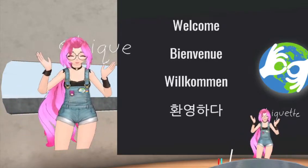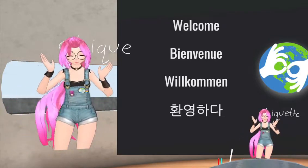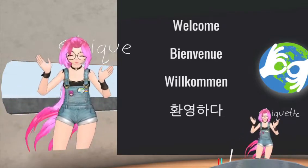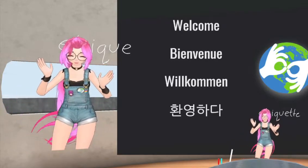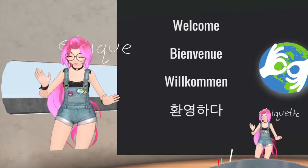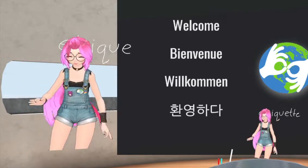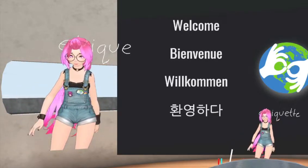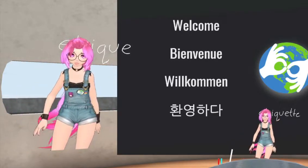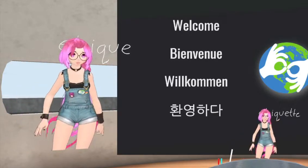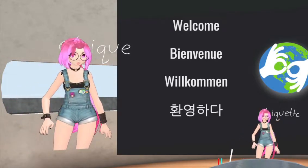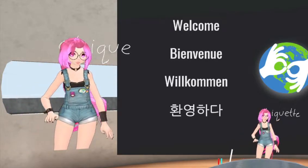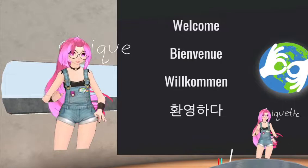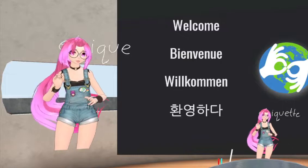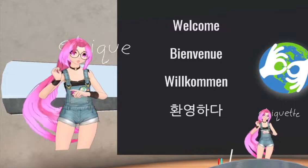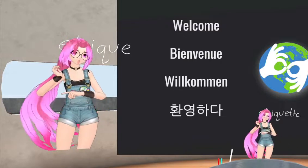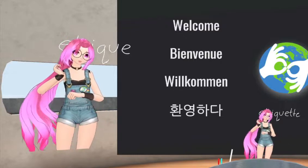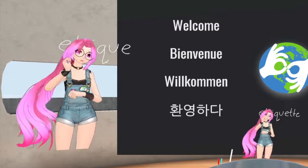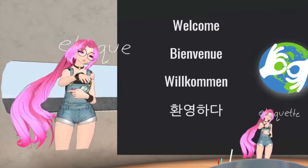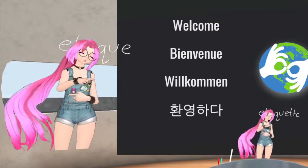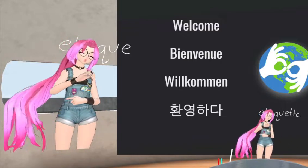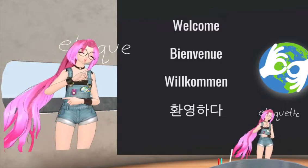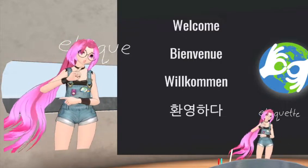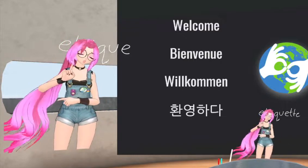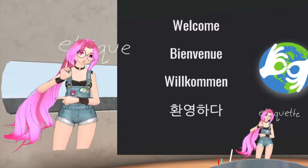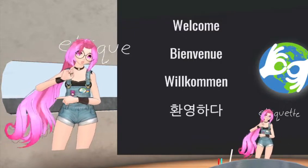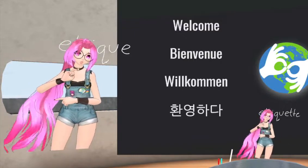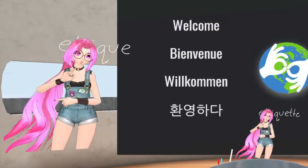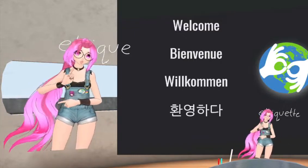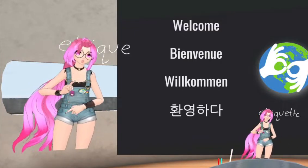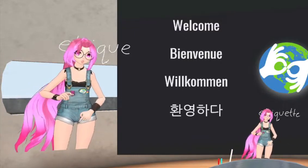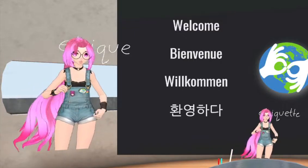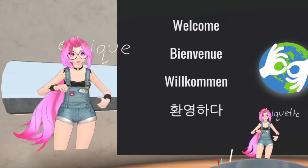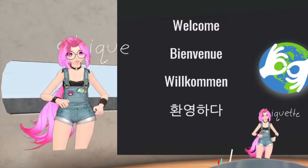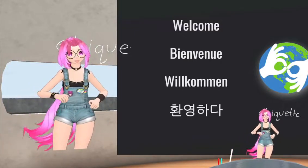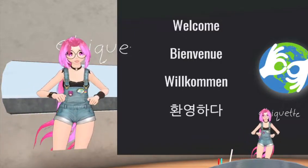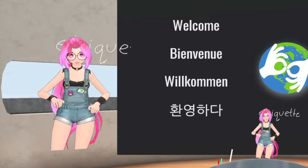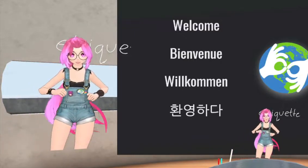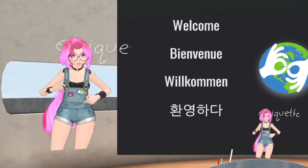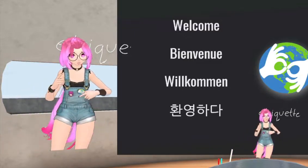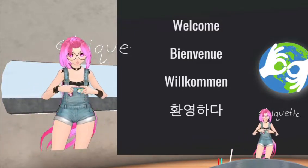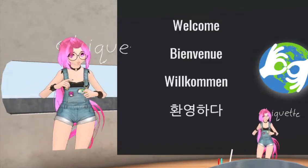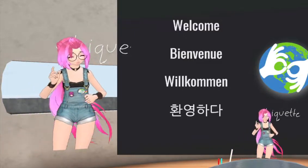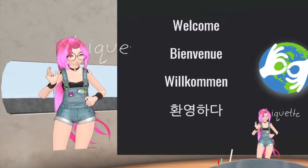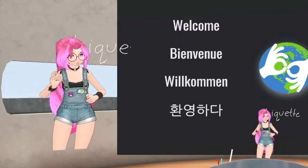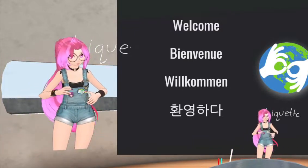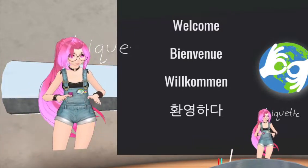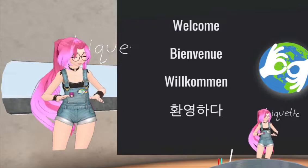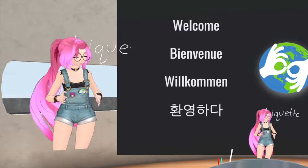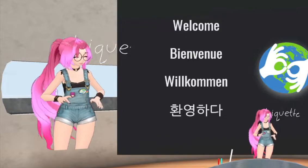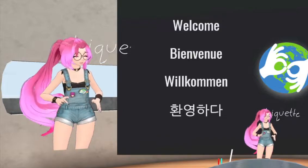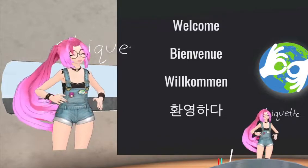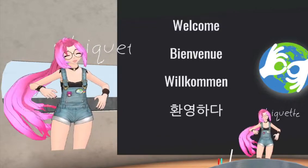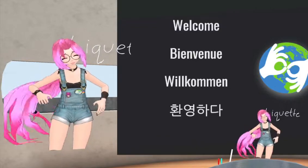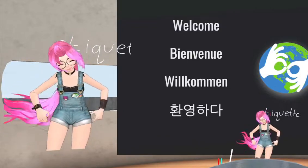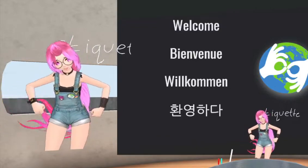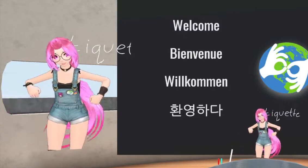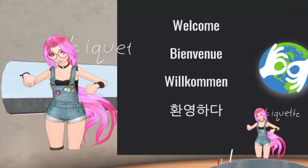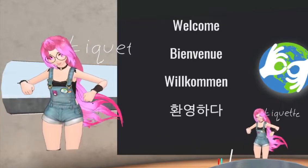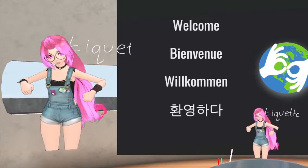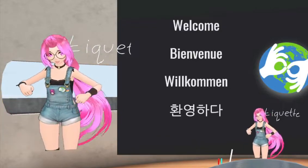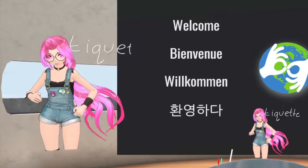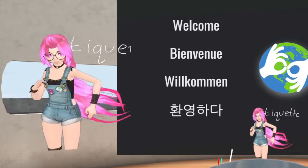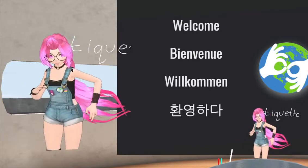signing so fast, and you really want to watch to maybe catch a few vocabulary words, that's totally fine. And it's awesome and a really great way